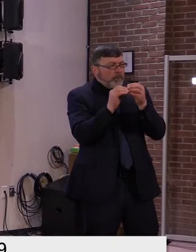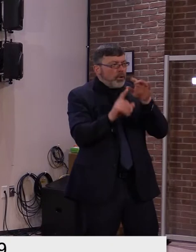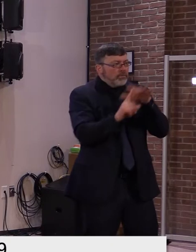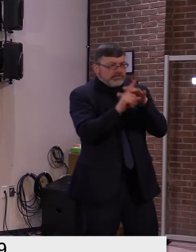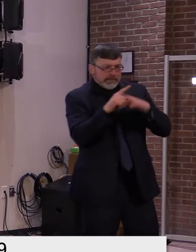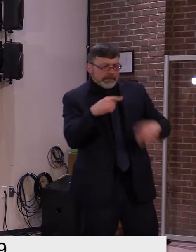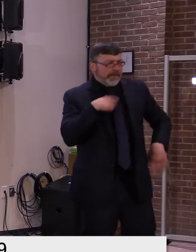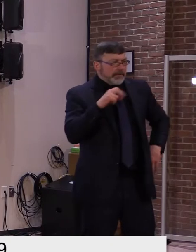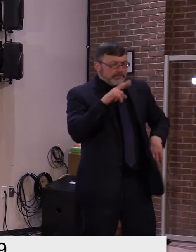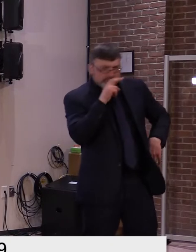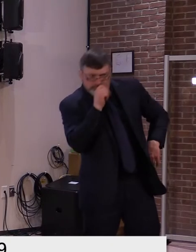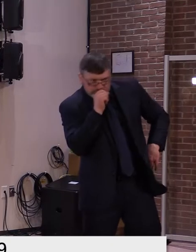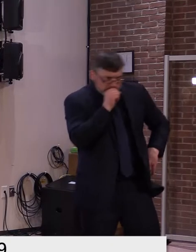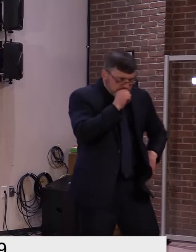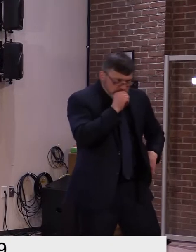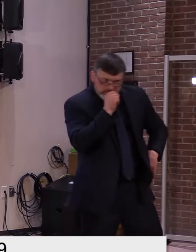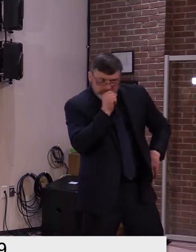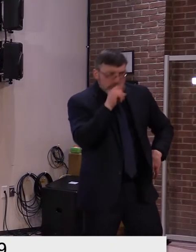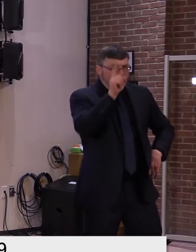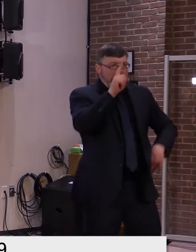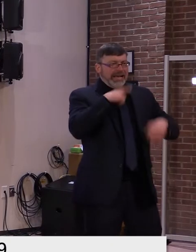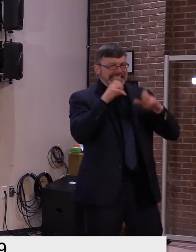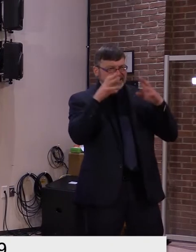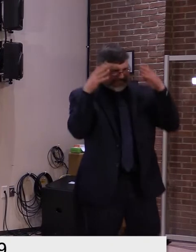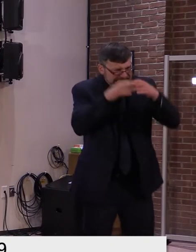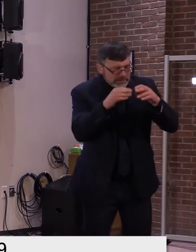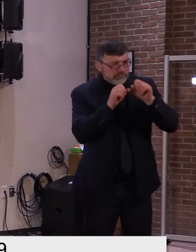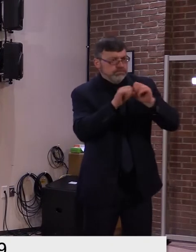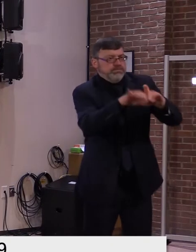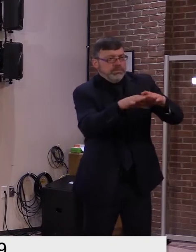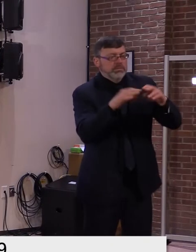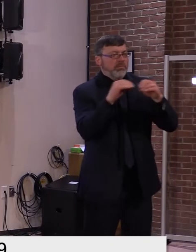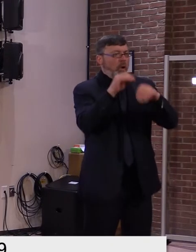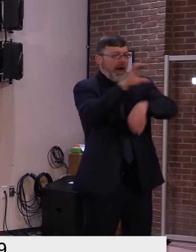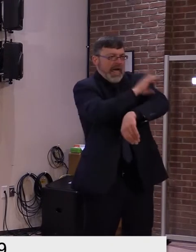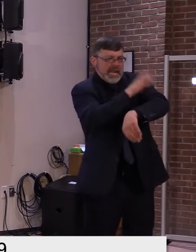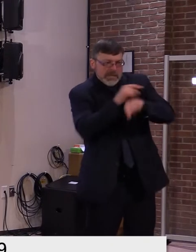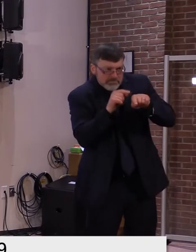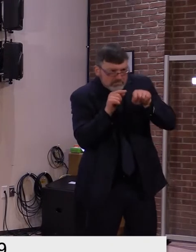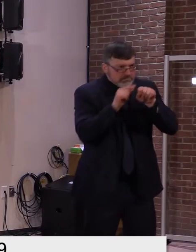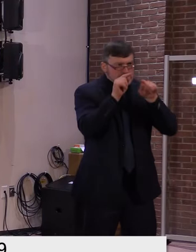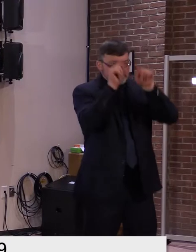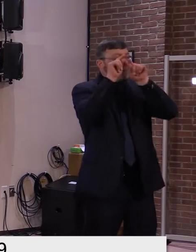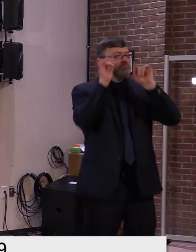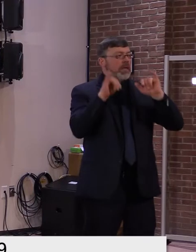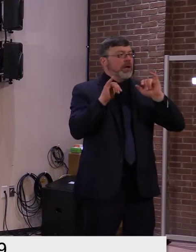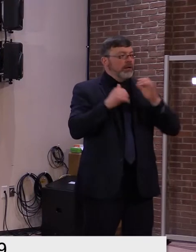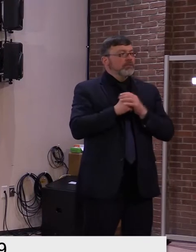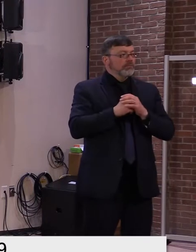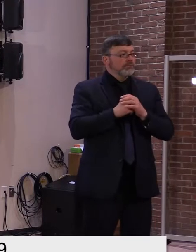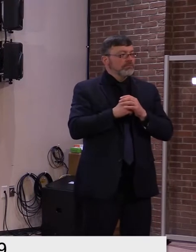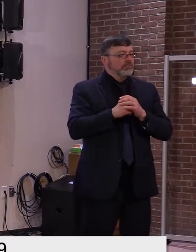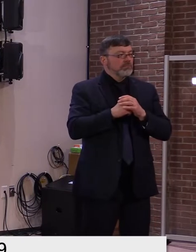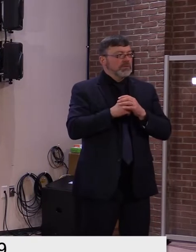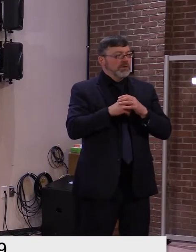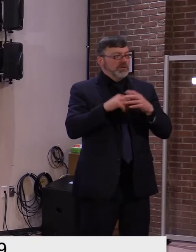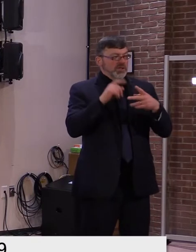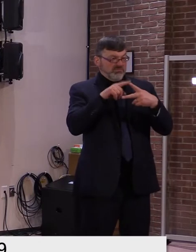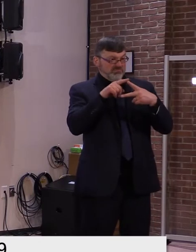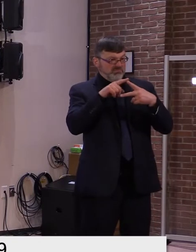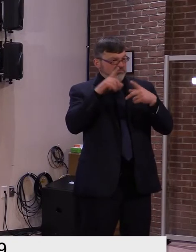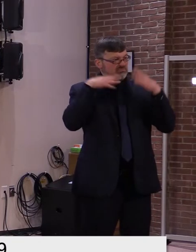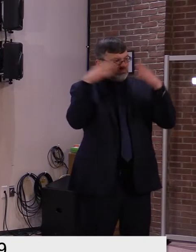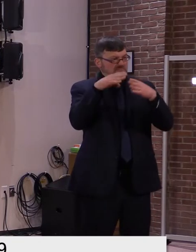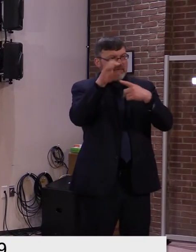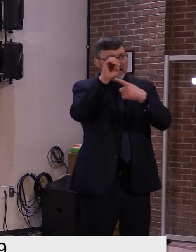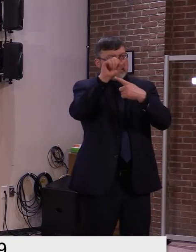I think there's two things that we're doing, particularly in Essex County. The average of percent started or completed